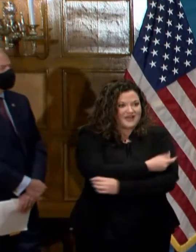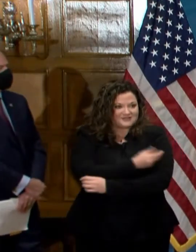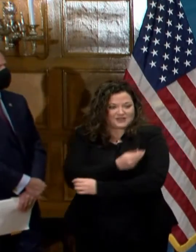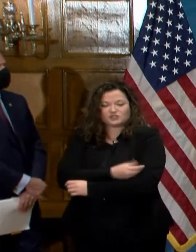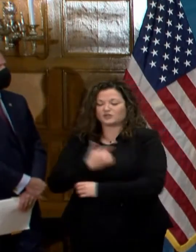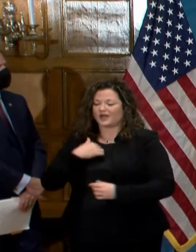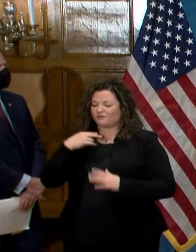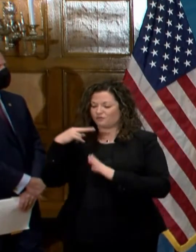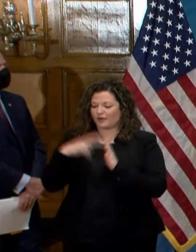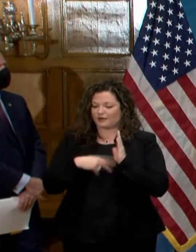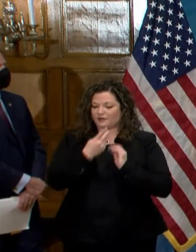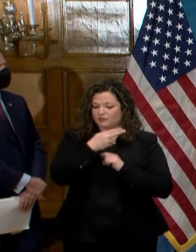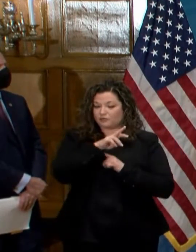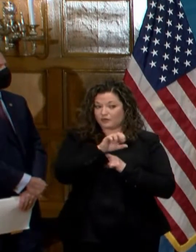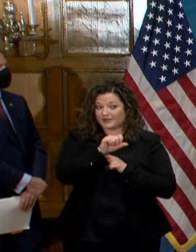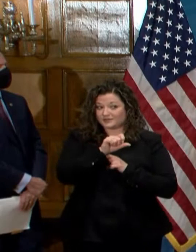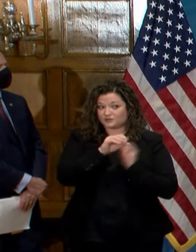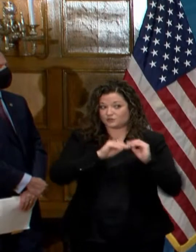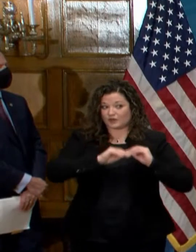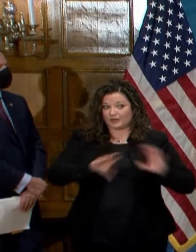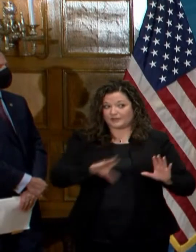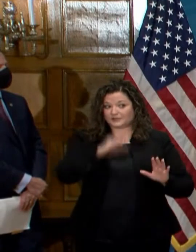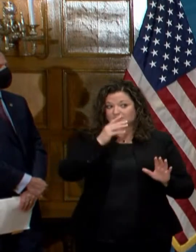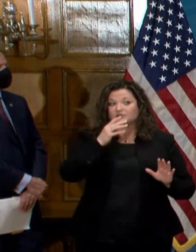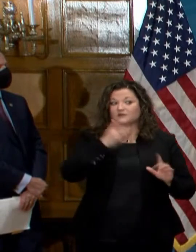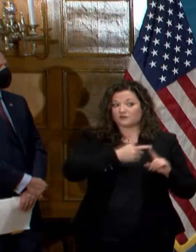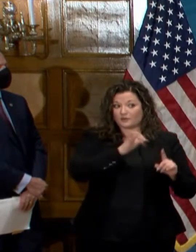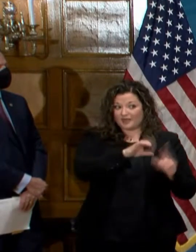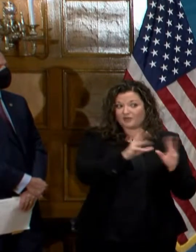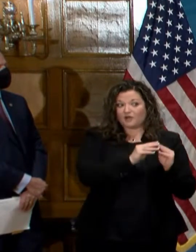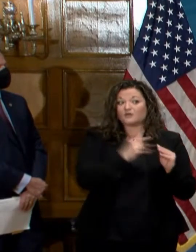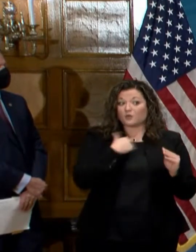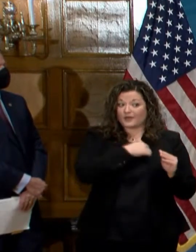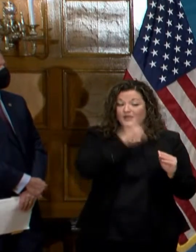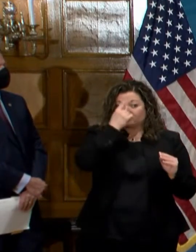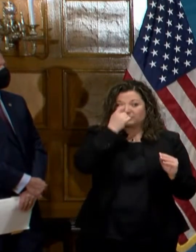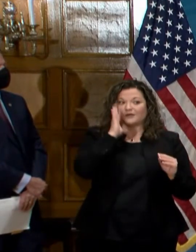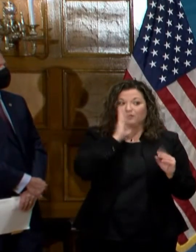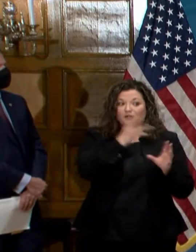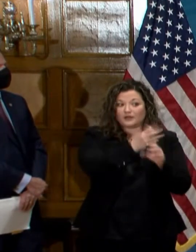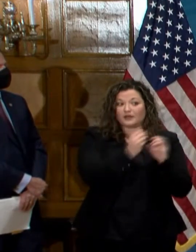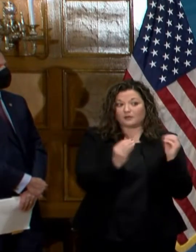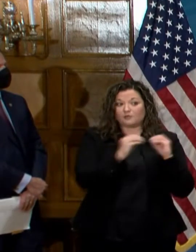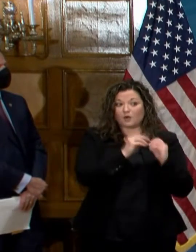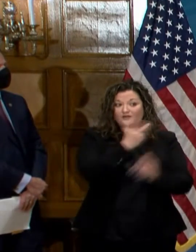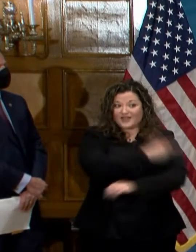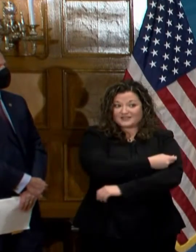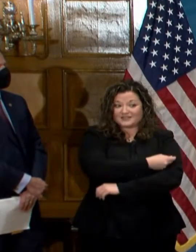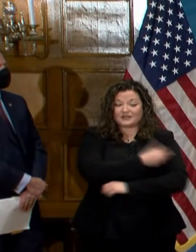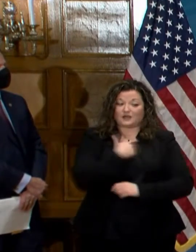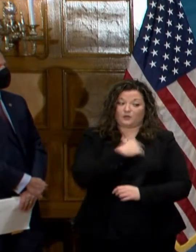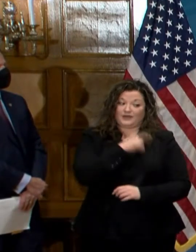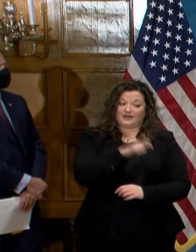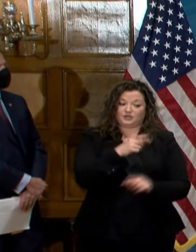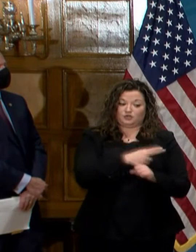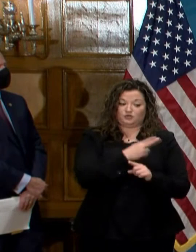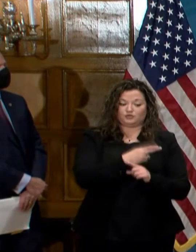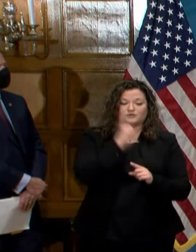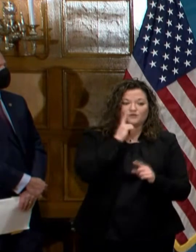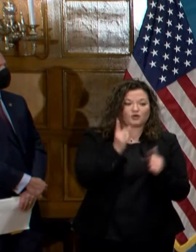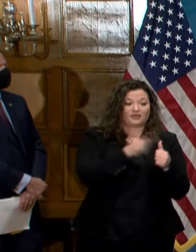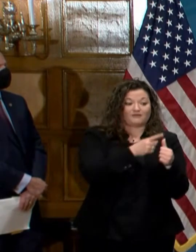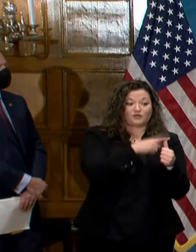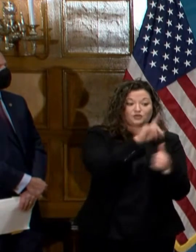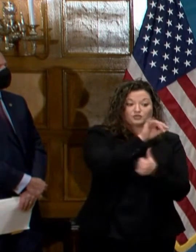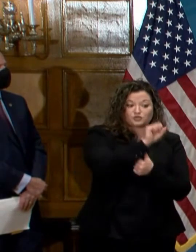that conference. We understand that we will be receiving more vaccine, and that vaccine will need to be used for both the primary dose